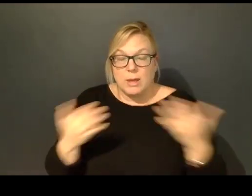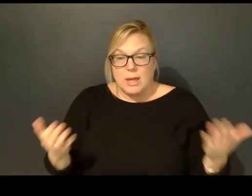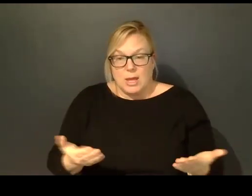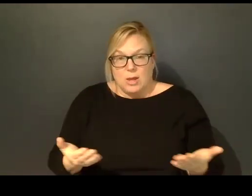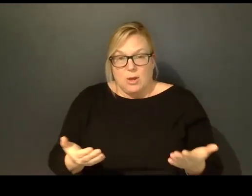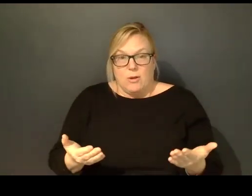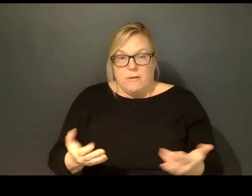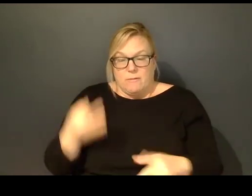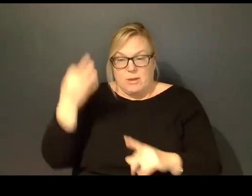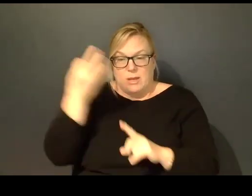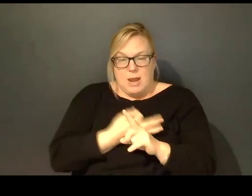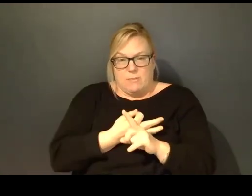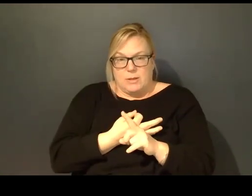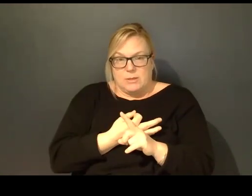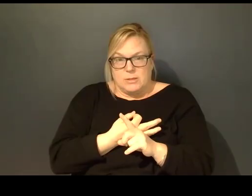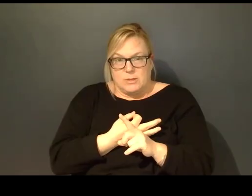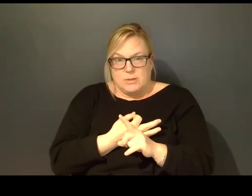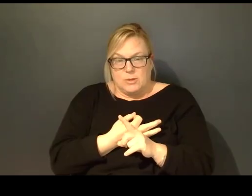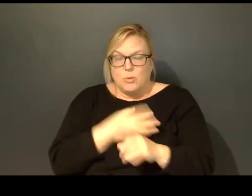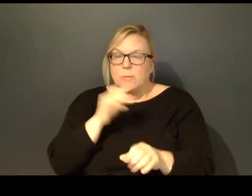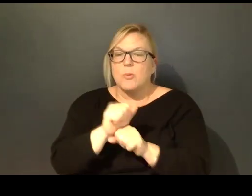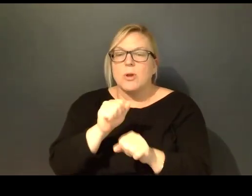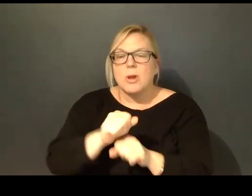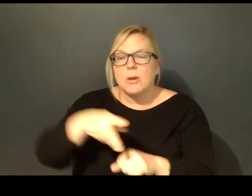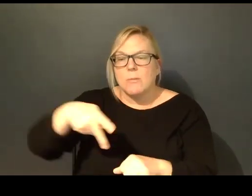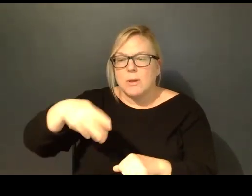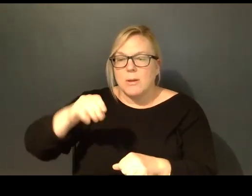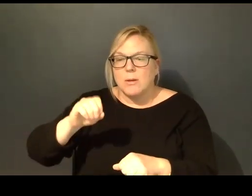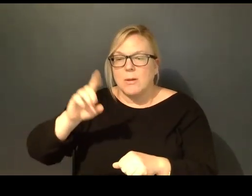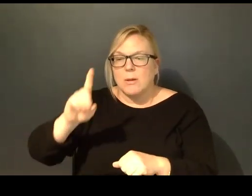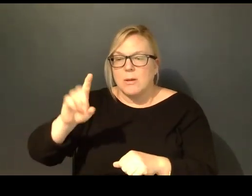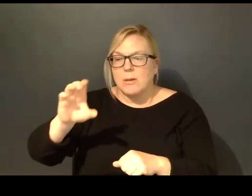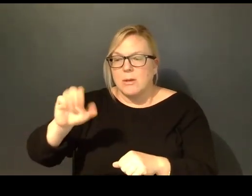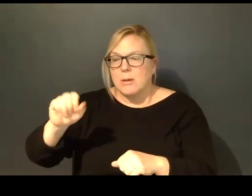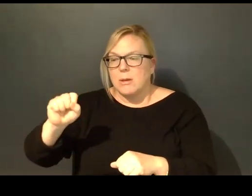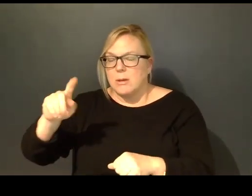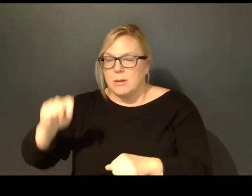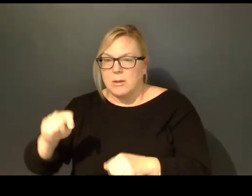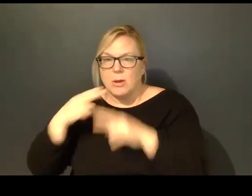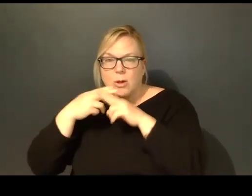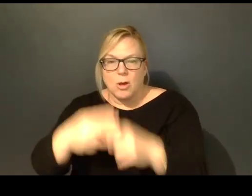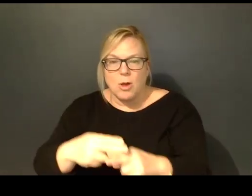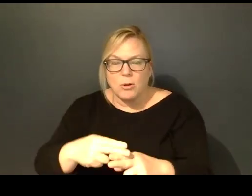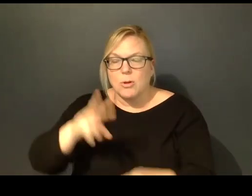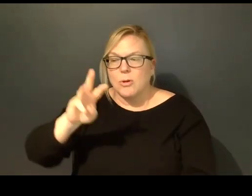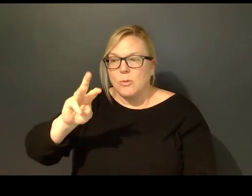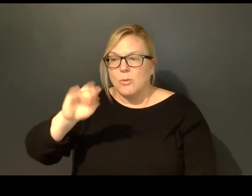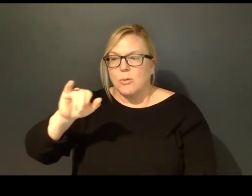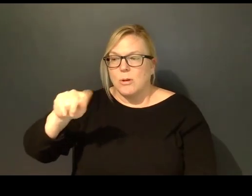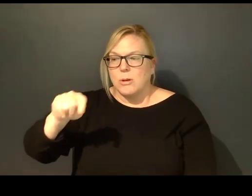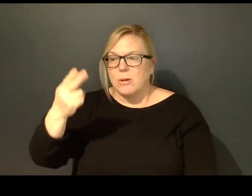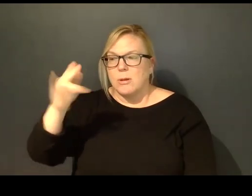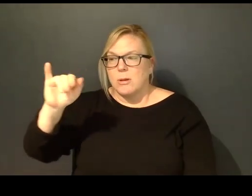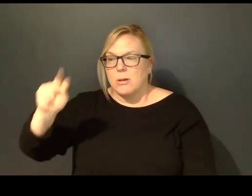last 9 months, we've been working on a podcast called Within Reach. It is covering basically every topic we can come up